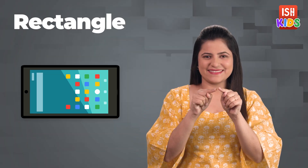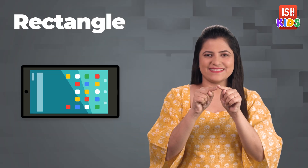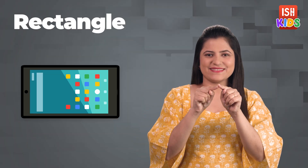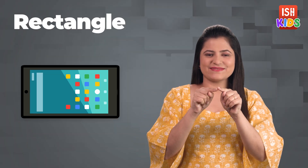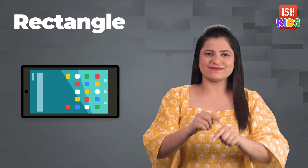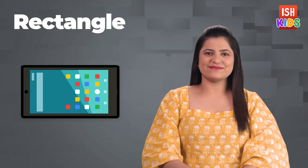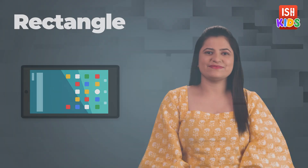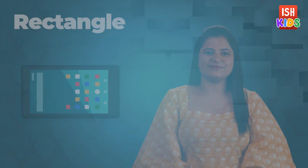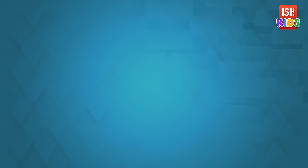rectangle shape.